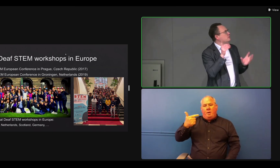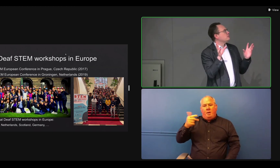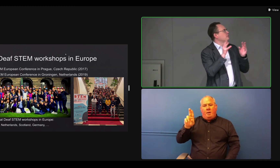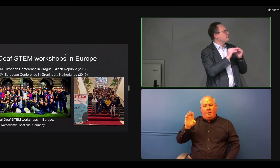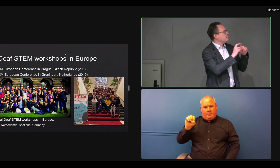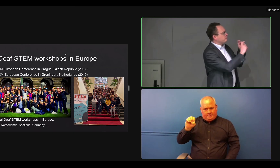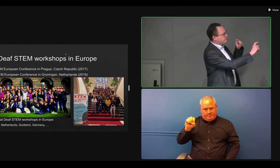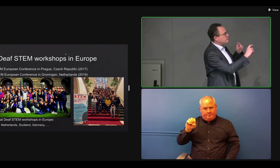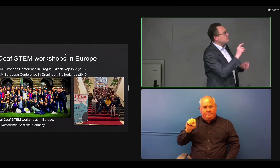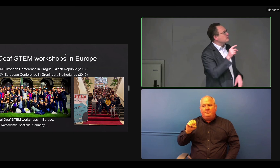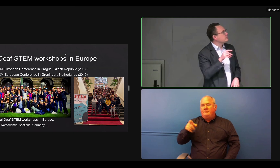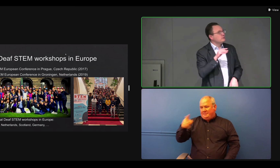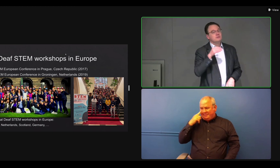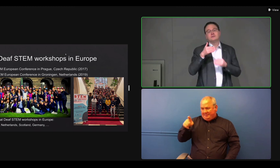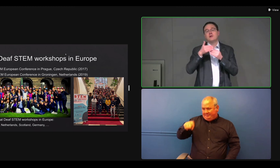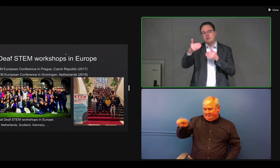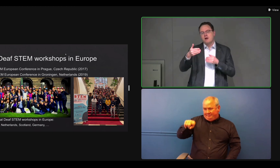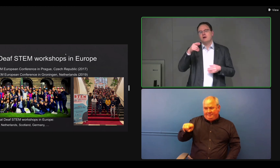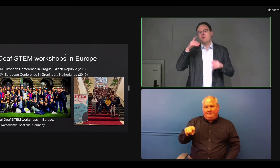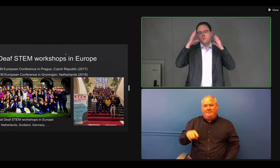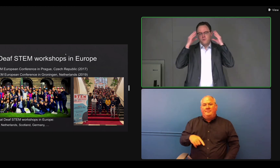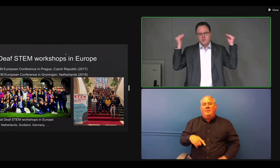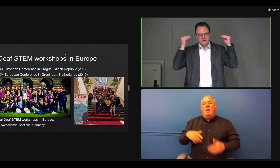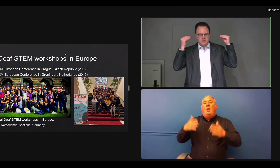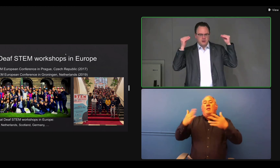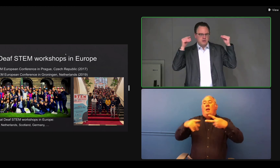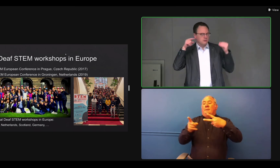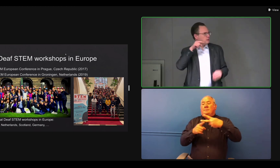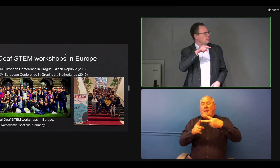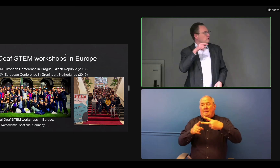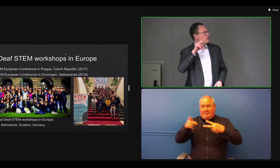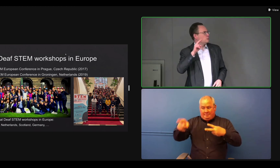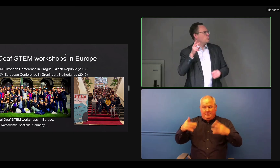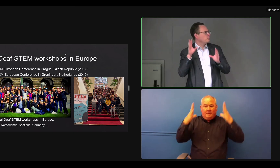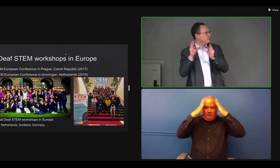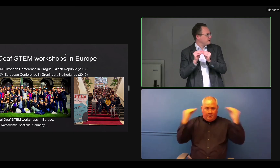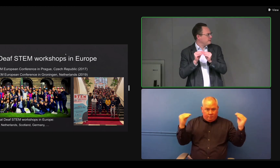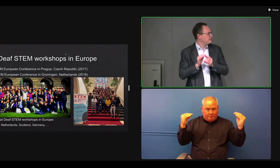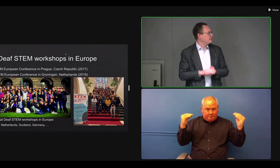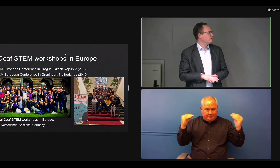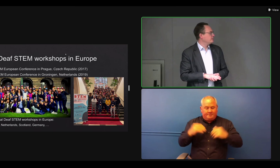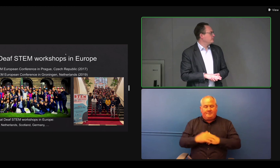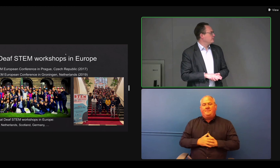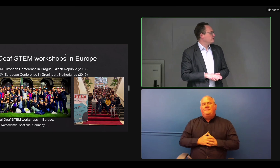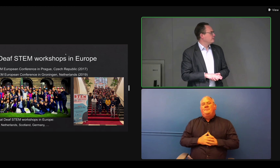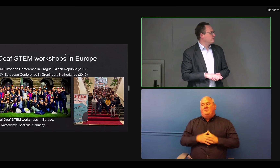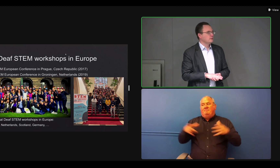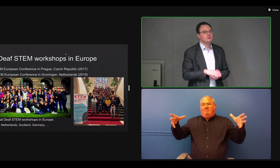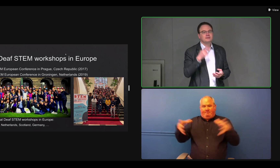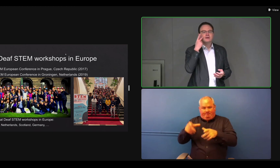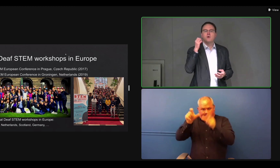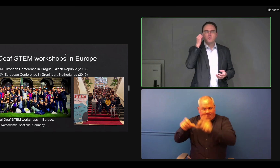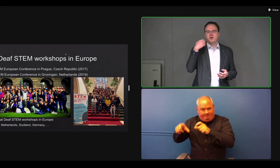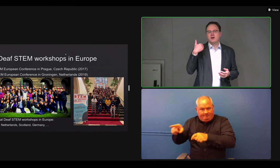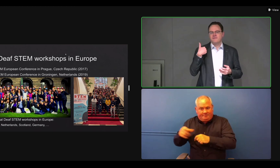in Prague, and you can see a couple of the photographs here. We also met in the Netherlands for our 2nd